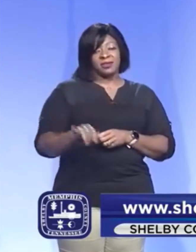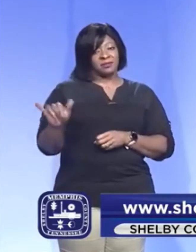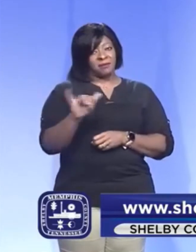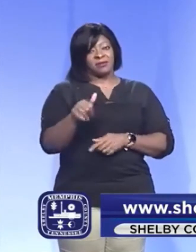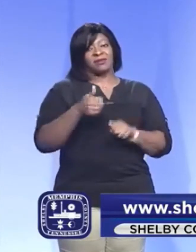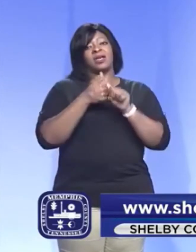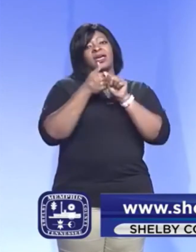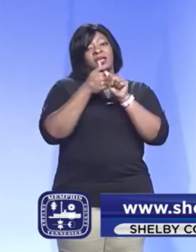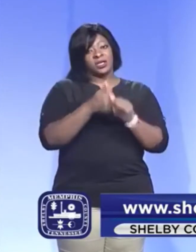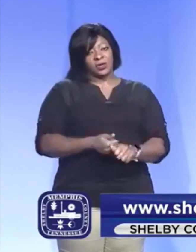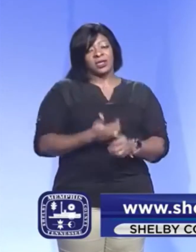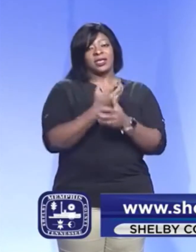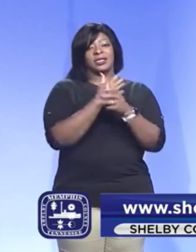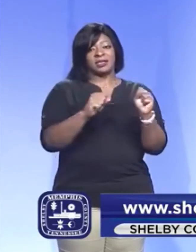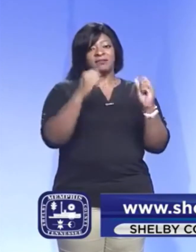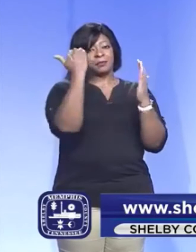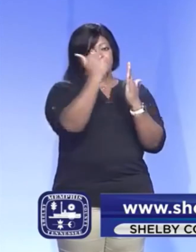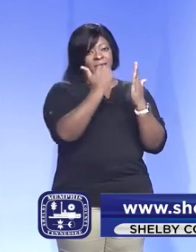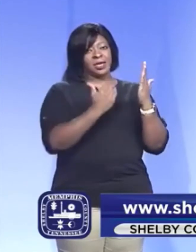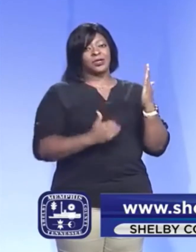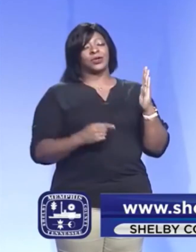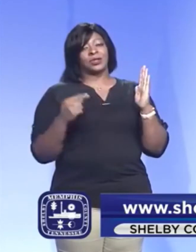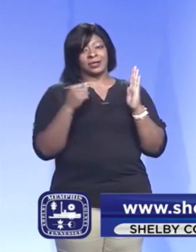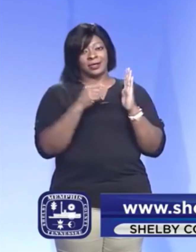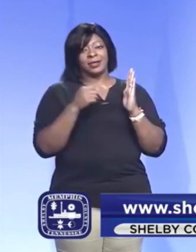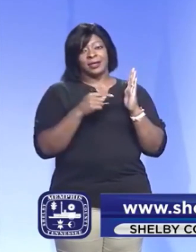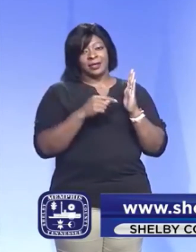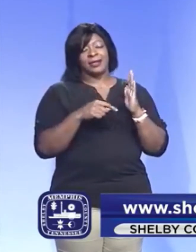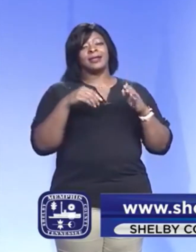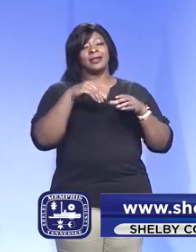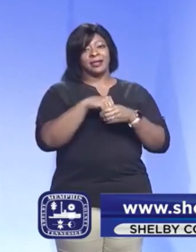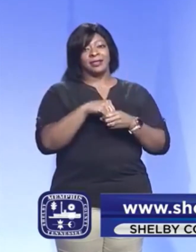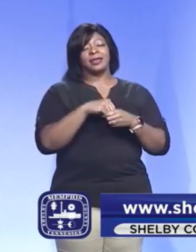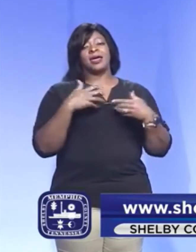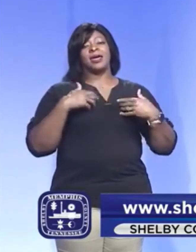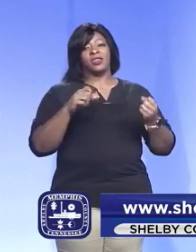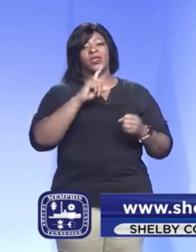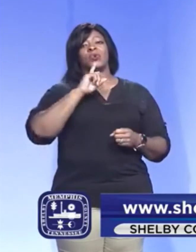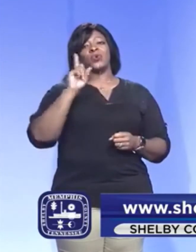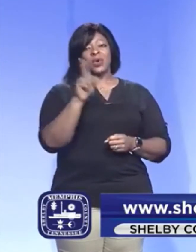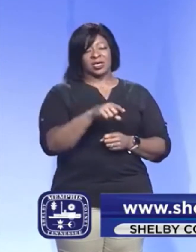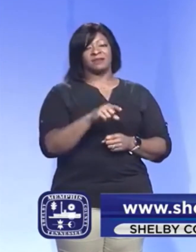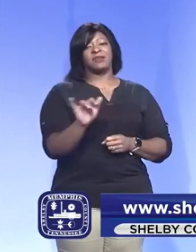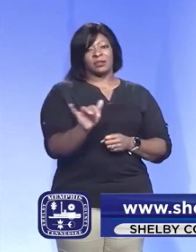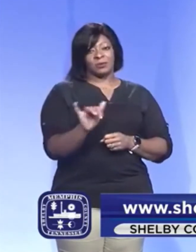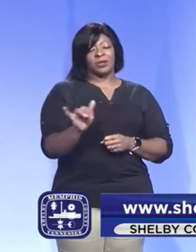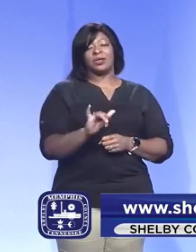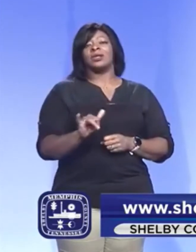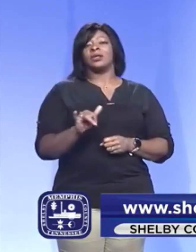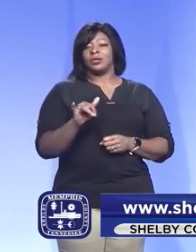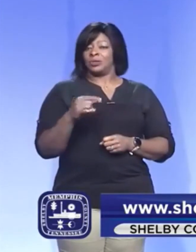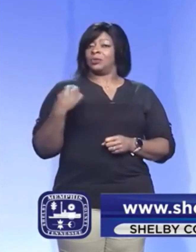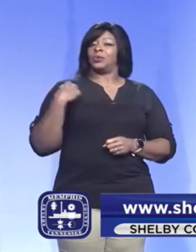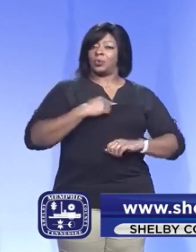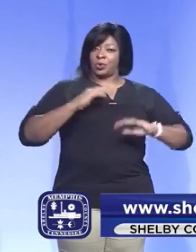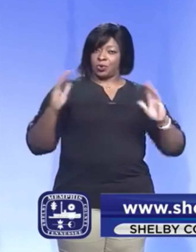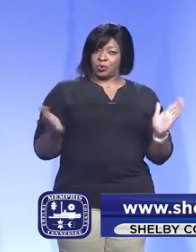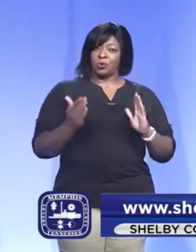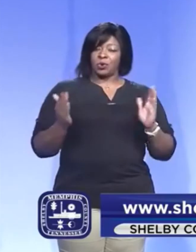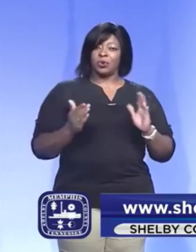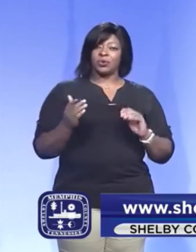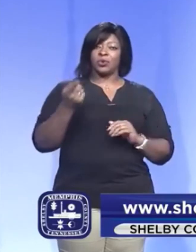to the safety measures outlined in the Health Directive, and so we encourage